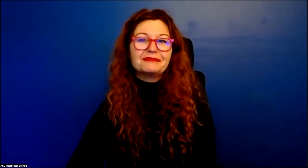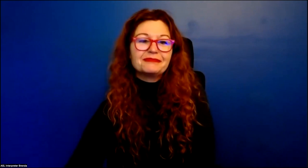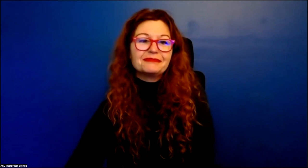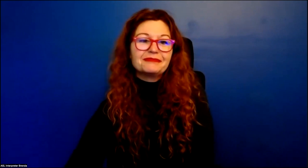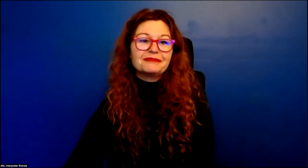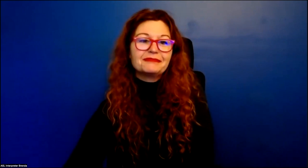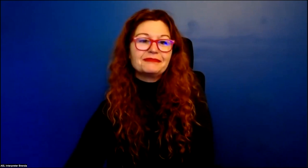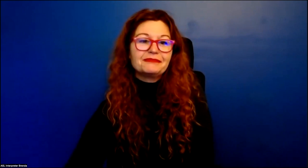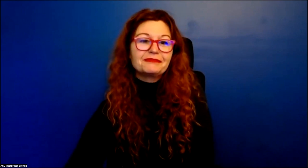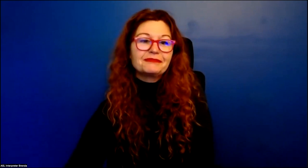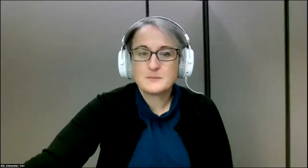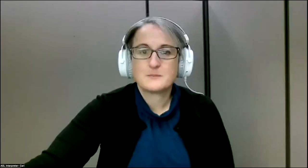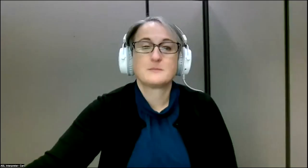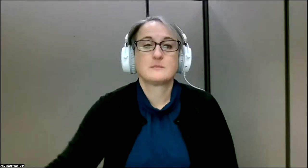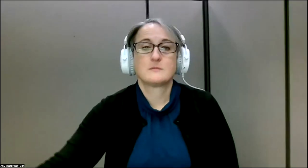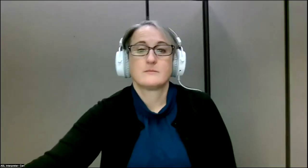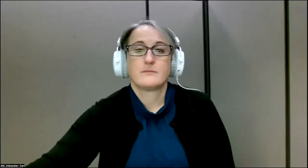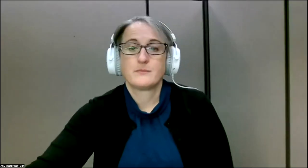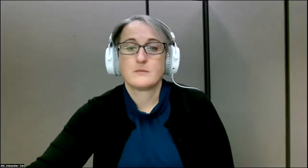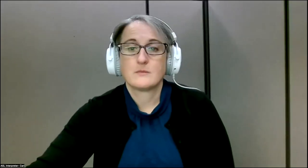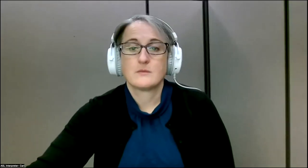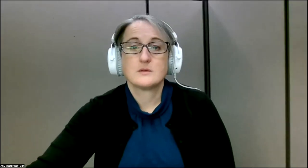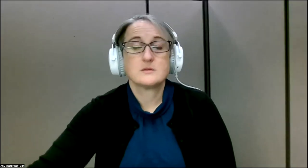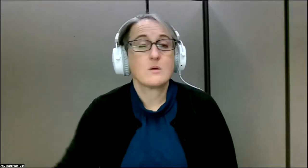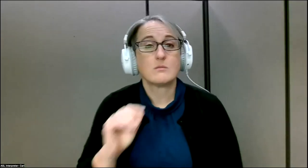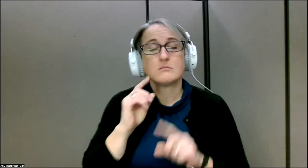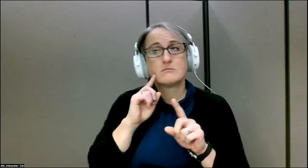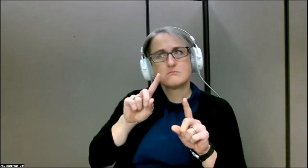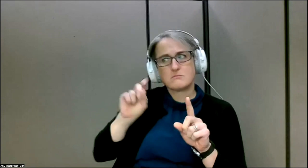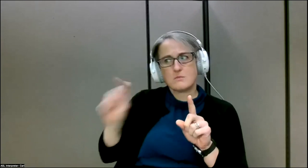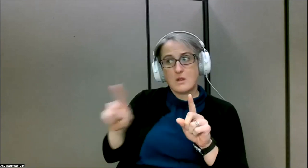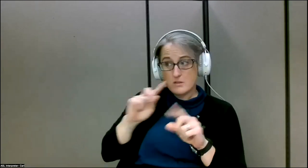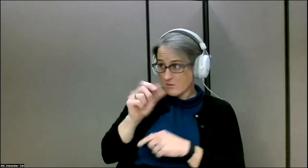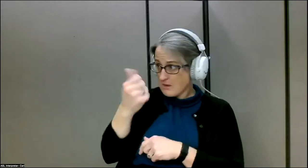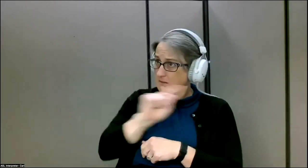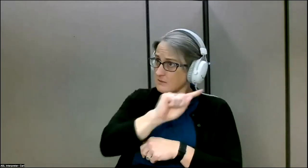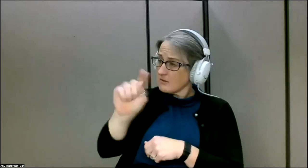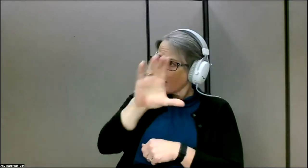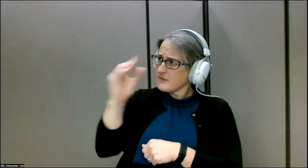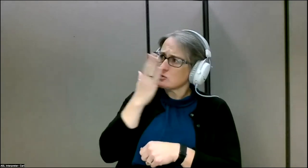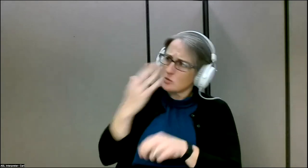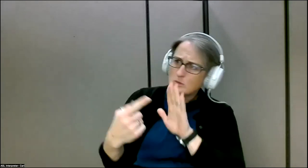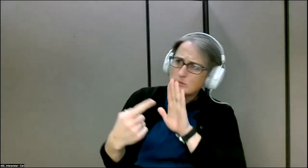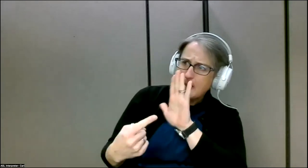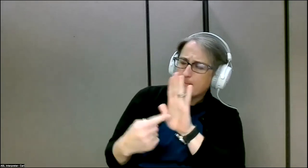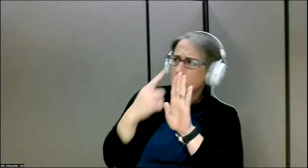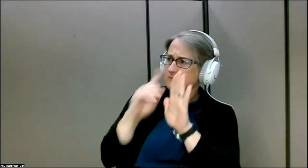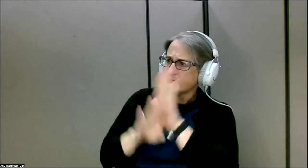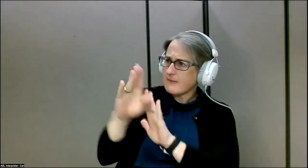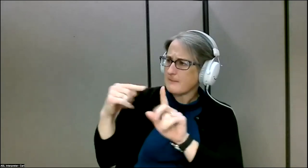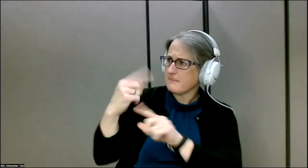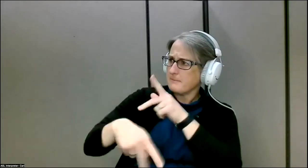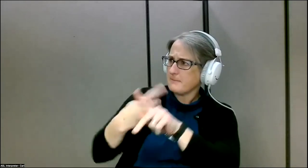So are there companies or establishments that has done a good job at developing this type of technology?